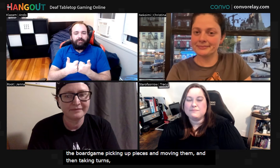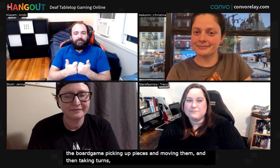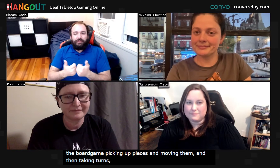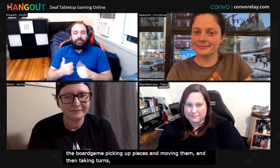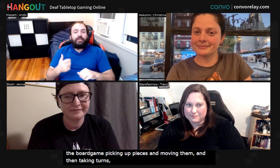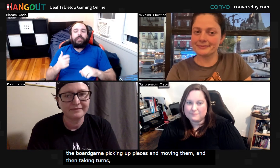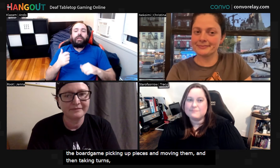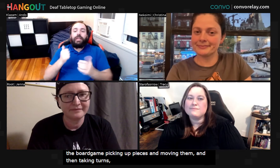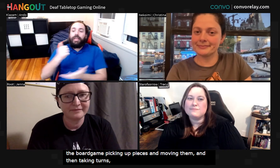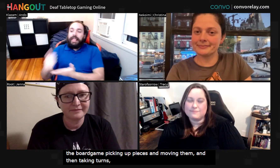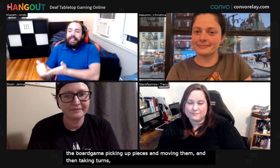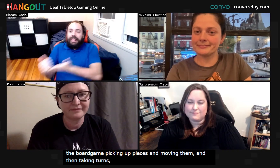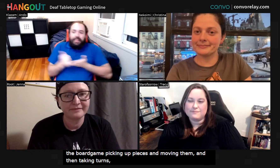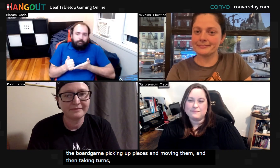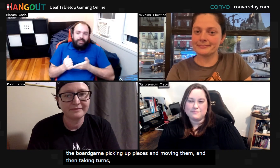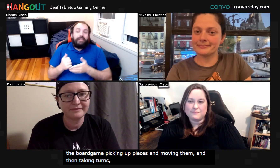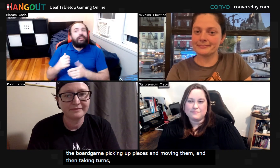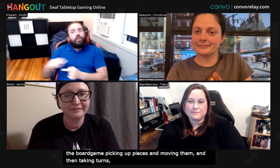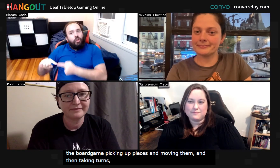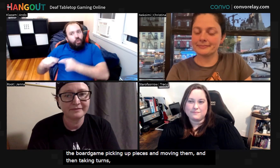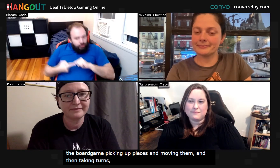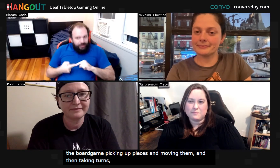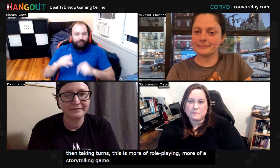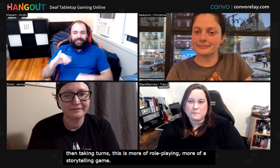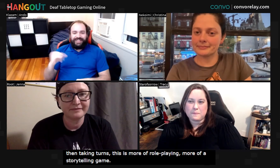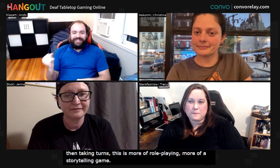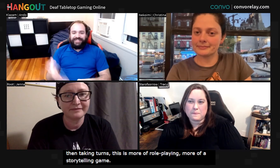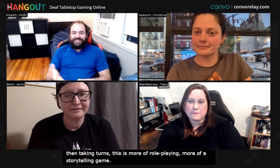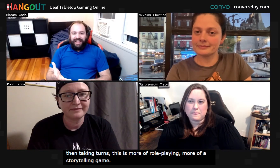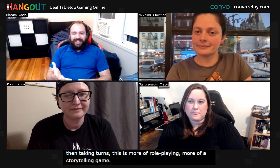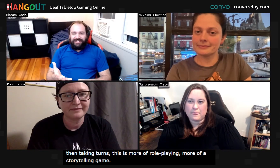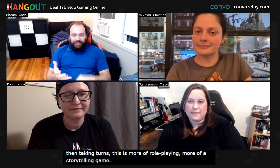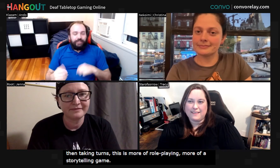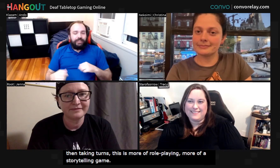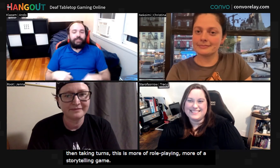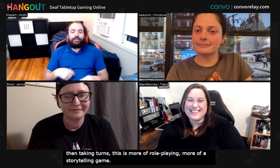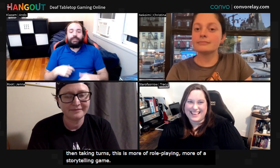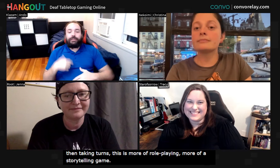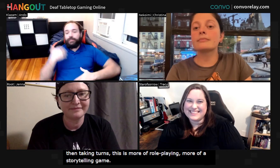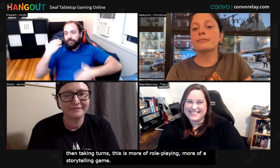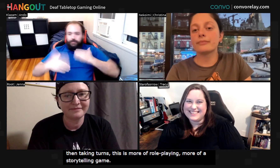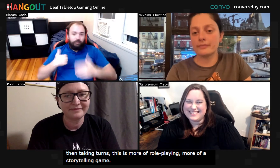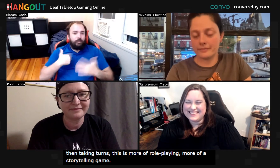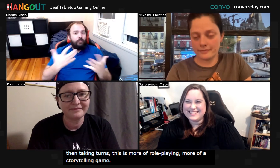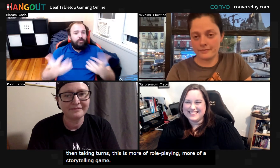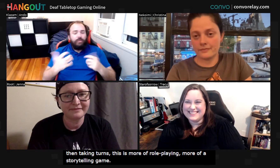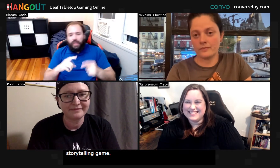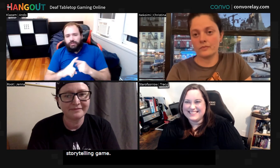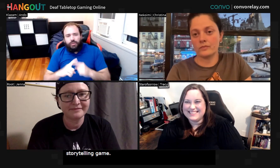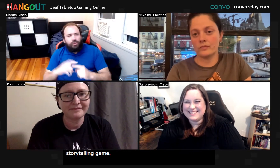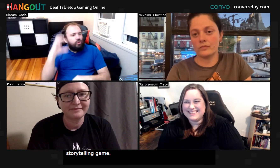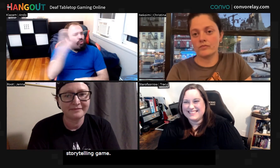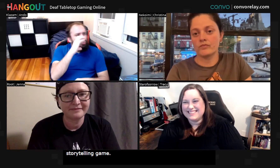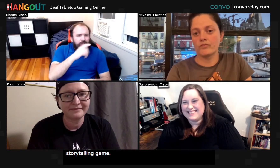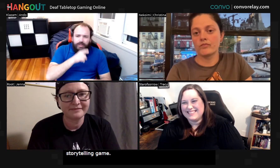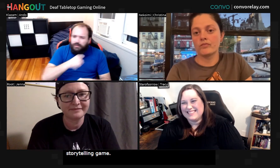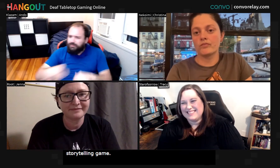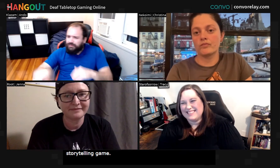game. You know, with the help um, with help of dice. And so if I want to